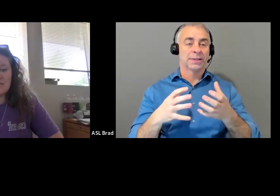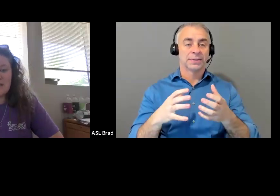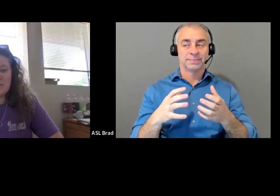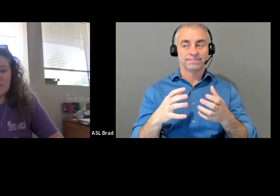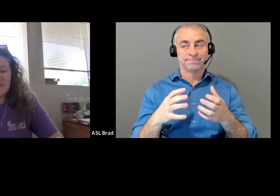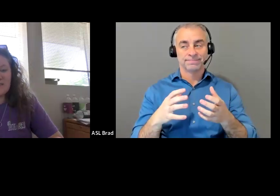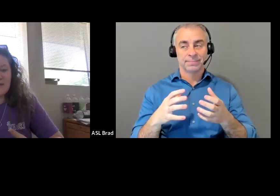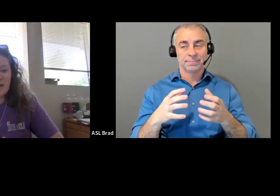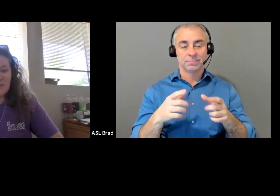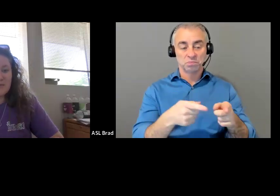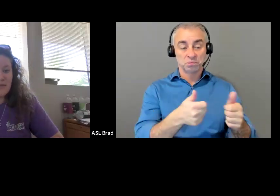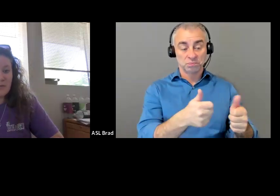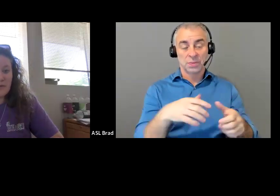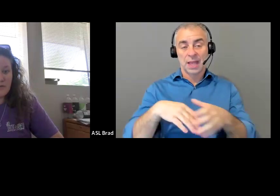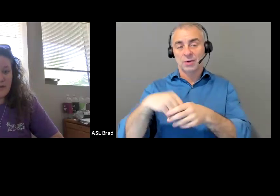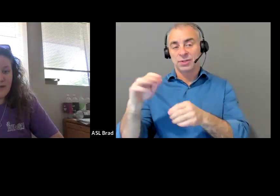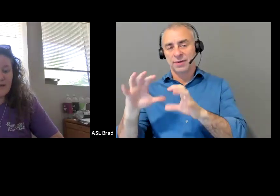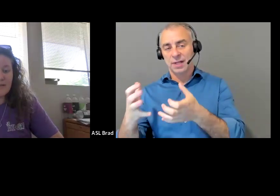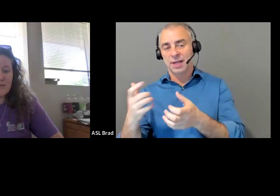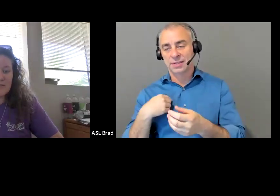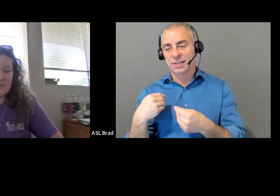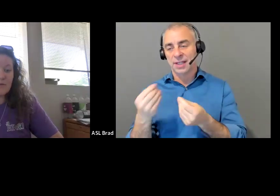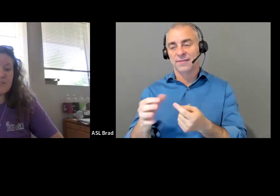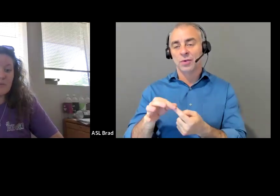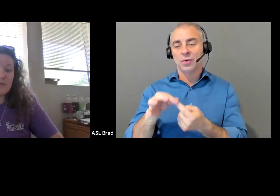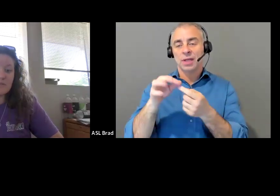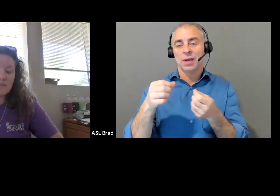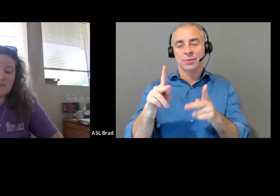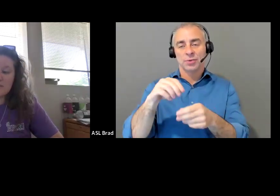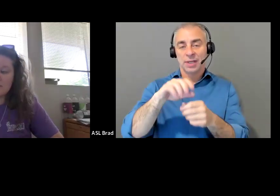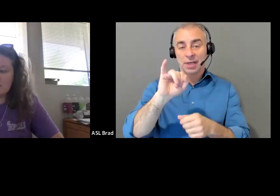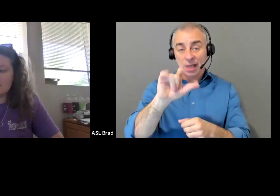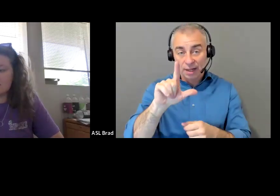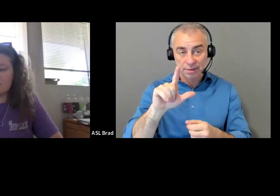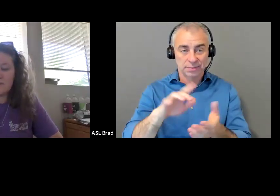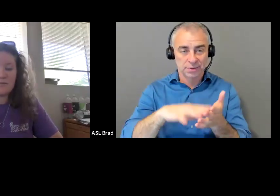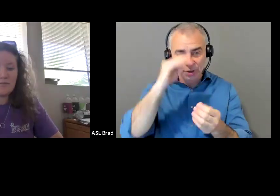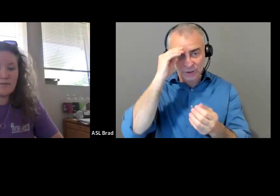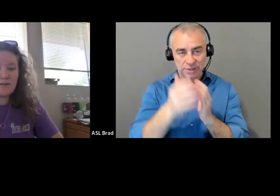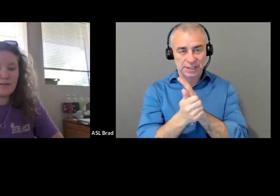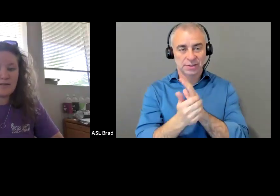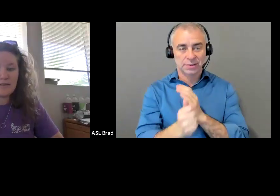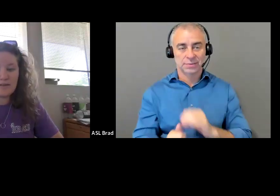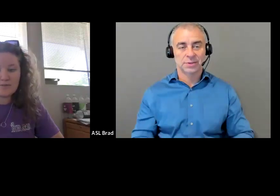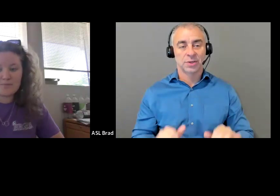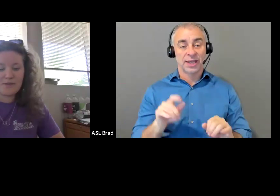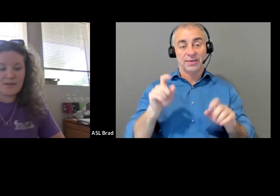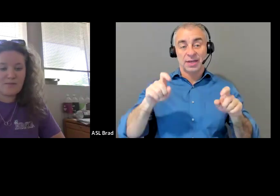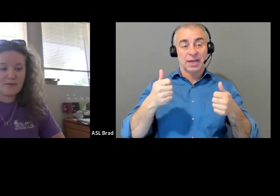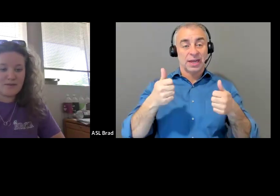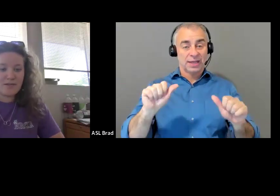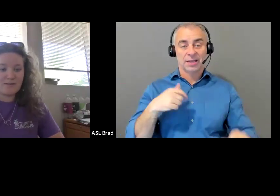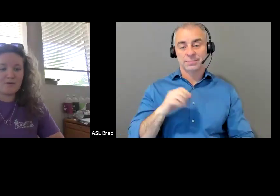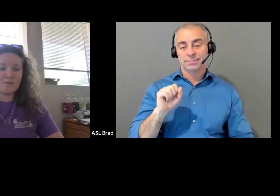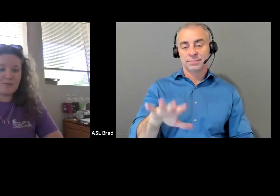of gives them a unique opportunity with IL to learn some of those skills. So if you ever need anything, I can drop my